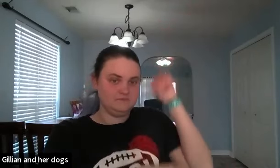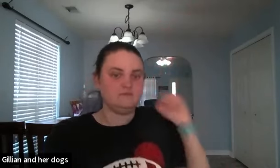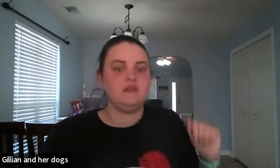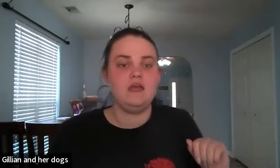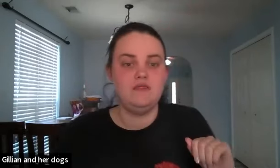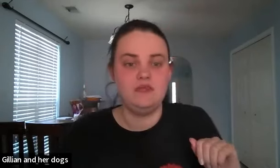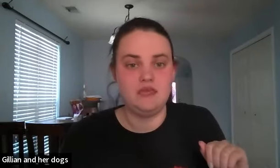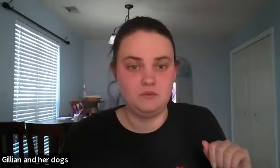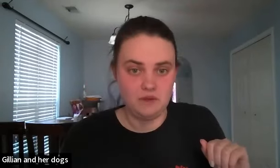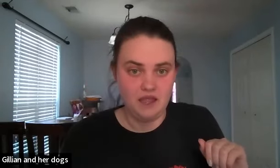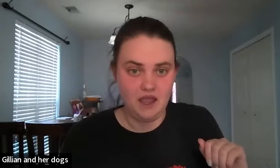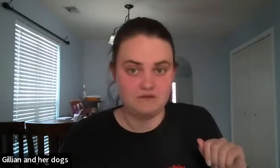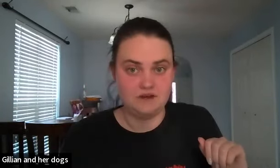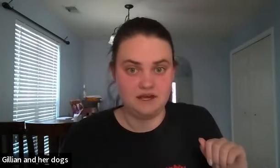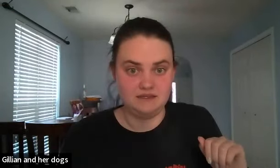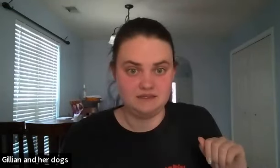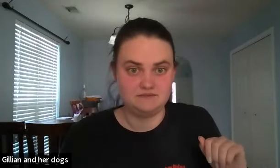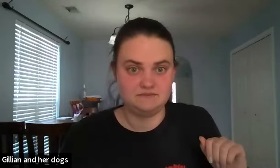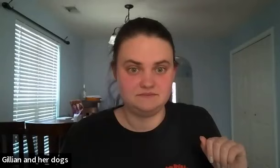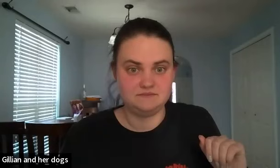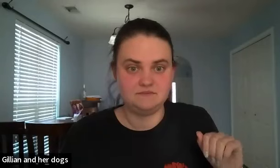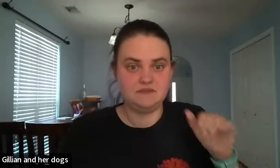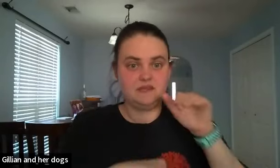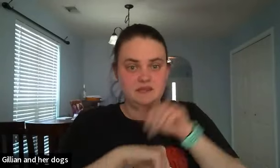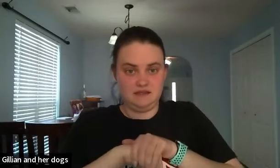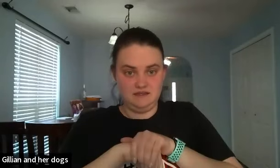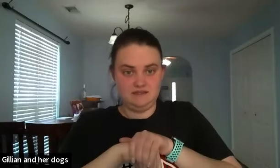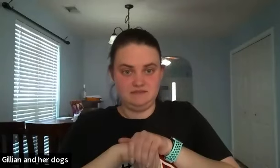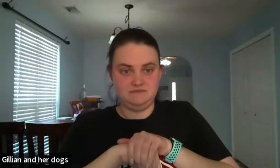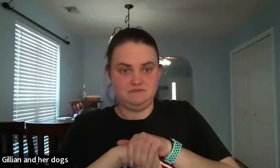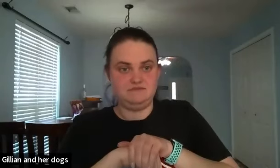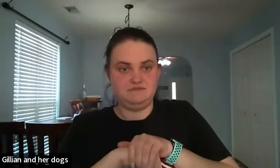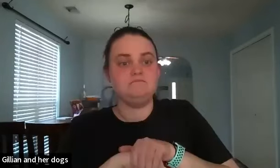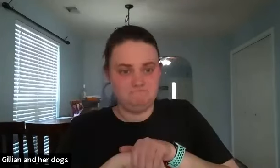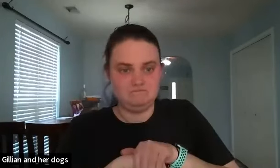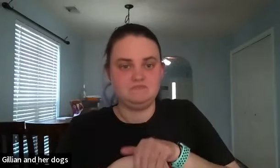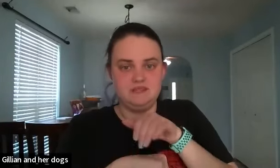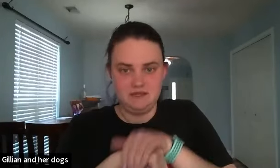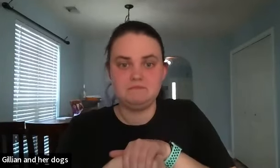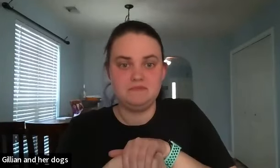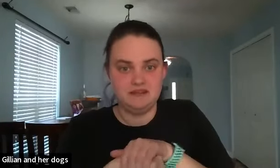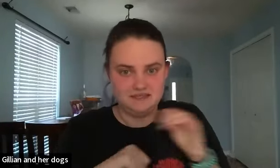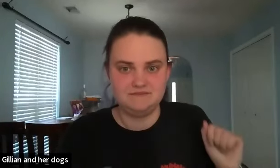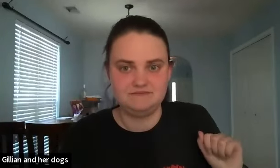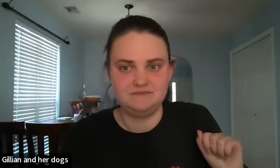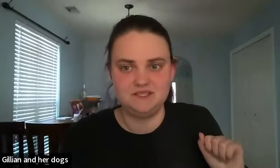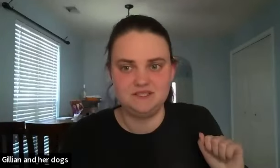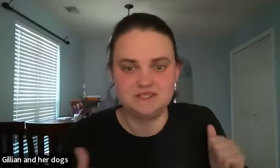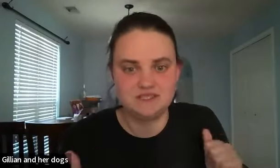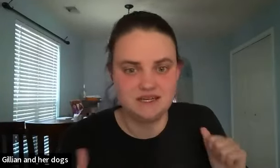And then we have night. Yep, night. Good.